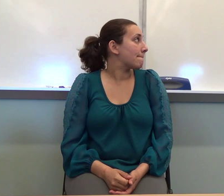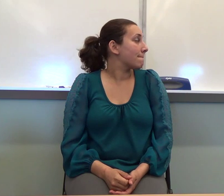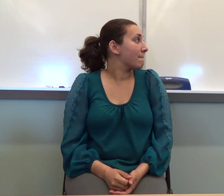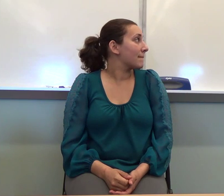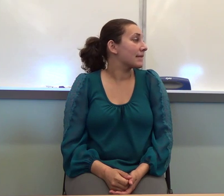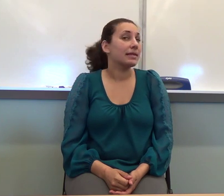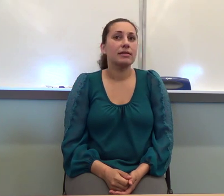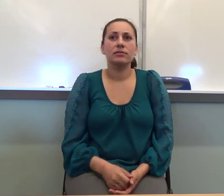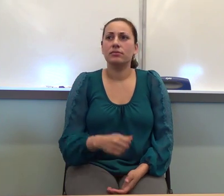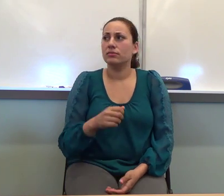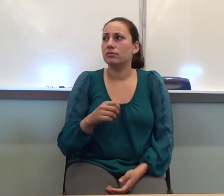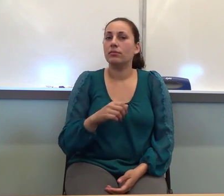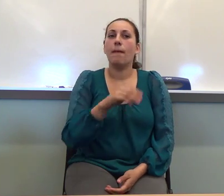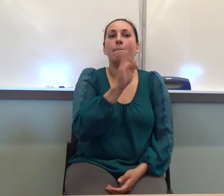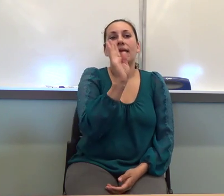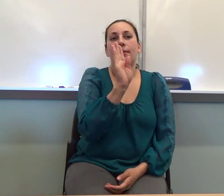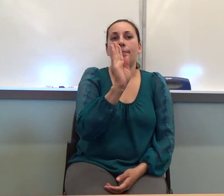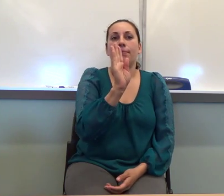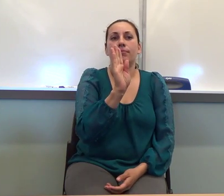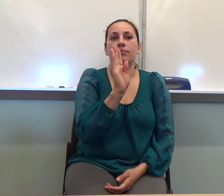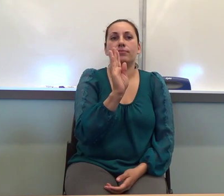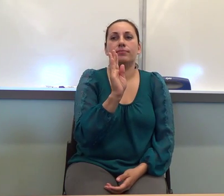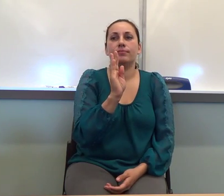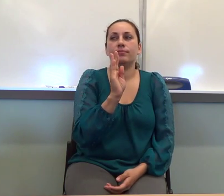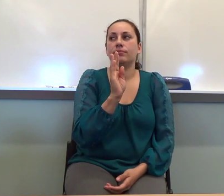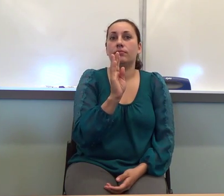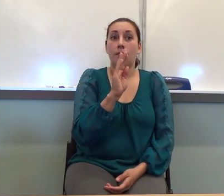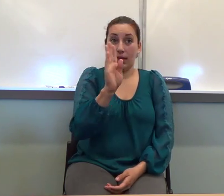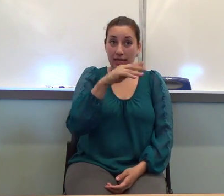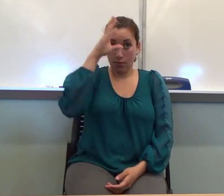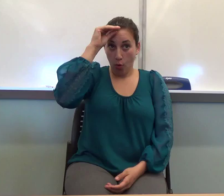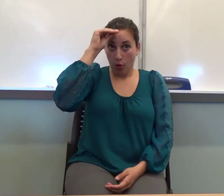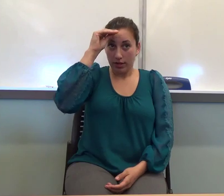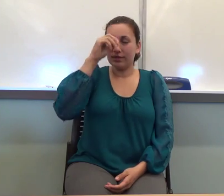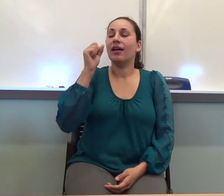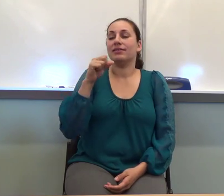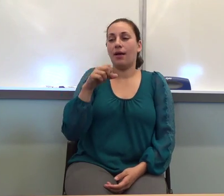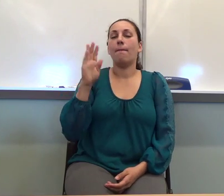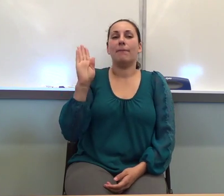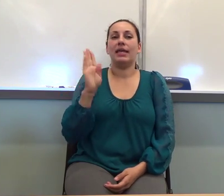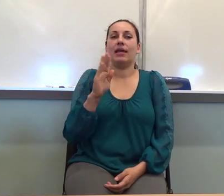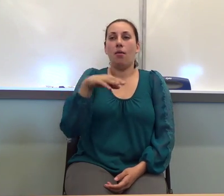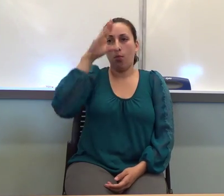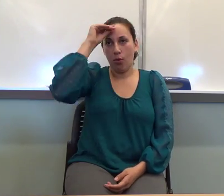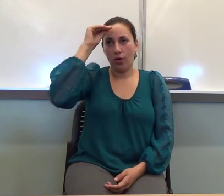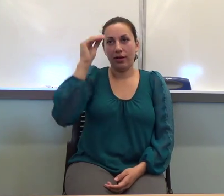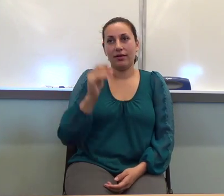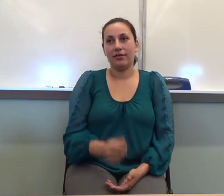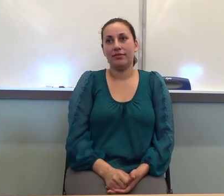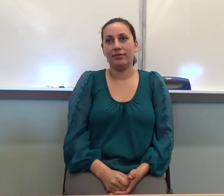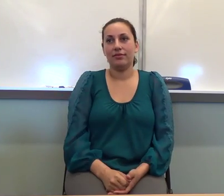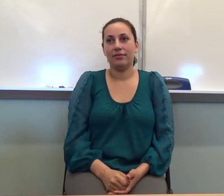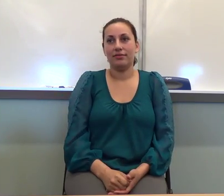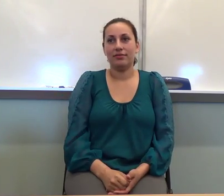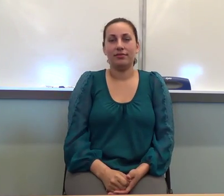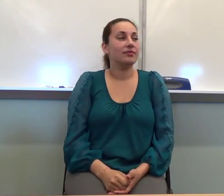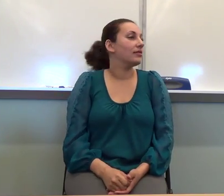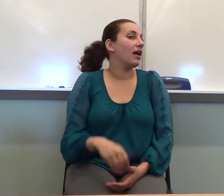21D, did you say? B. B as in boy? B is in boy. Okay. Okay, on the following rates,